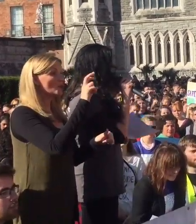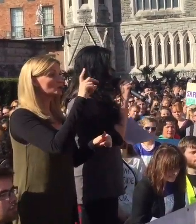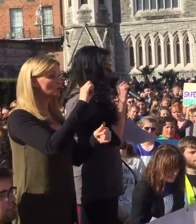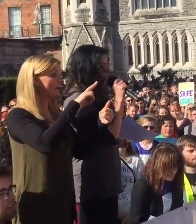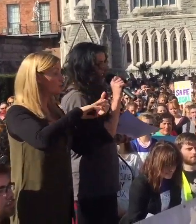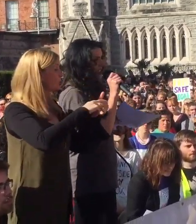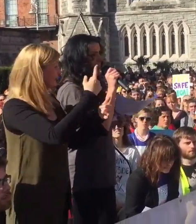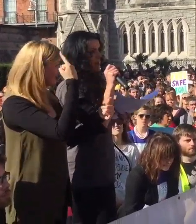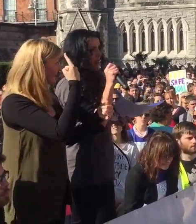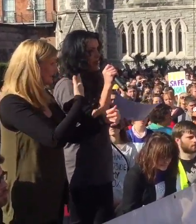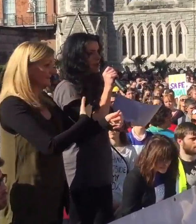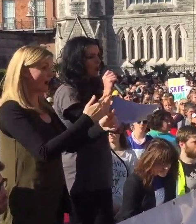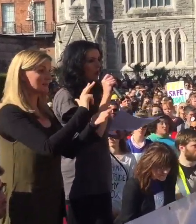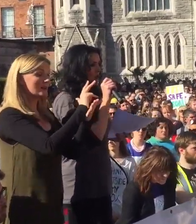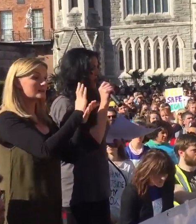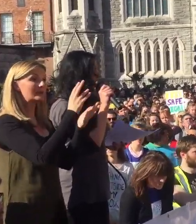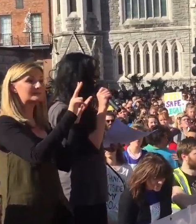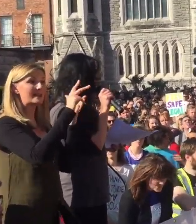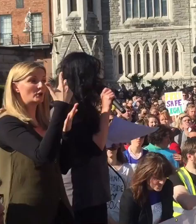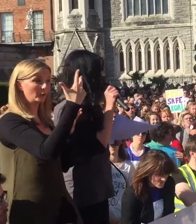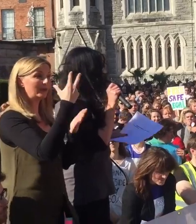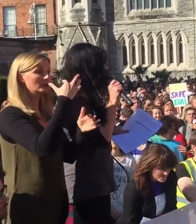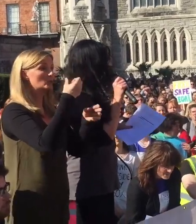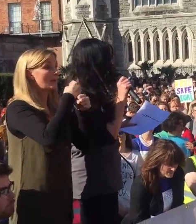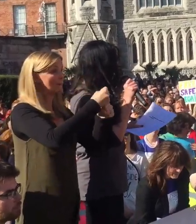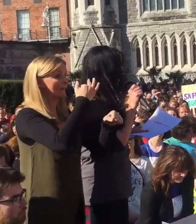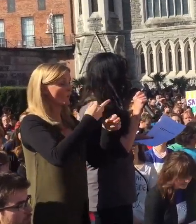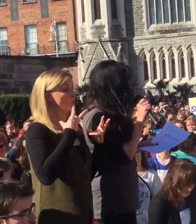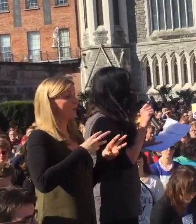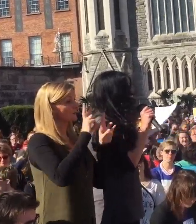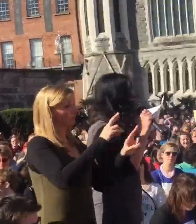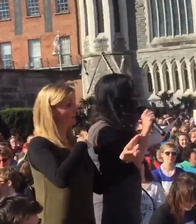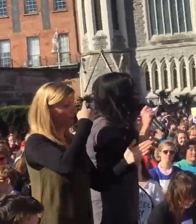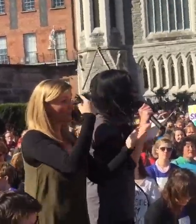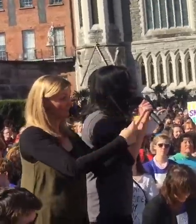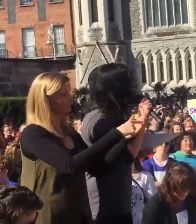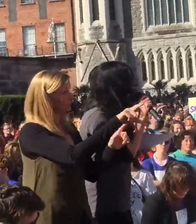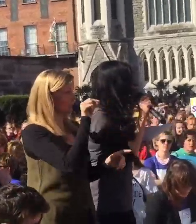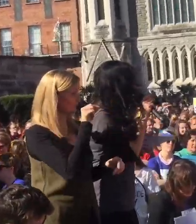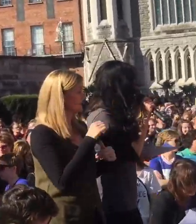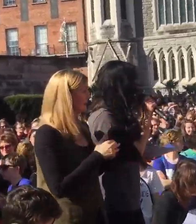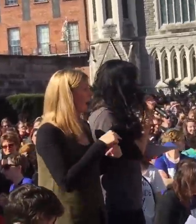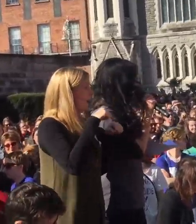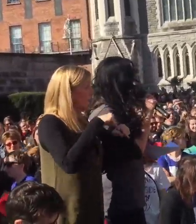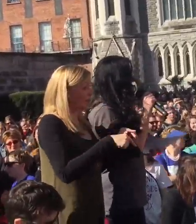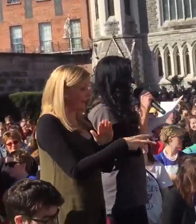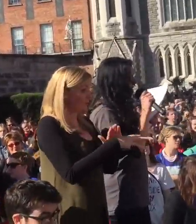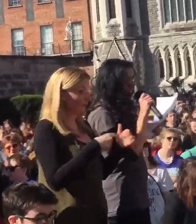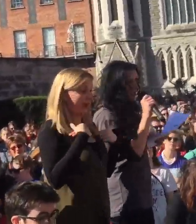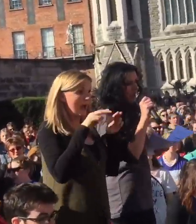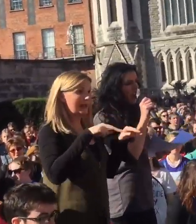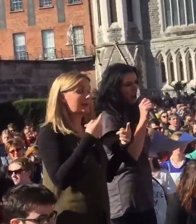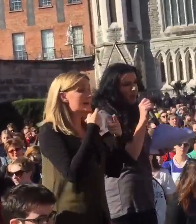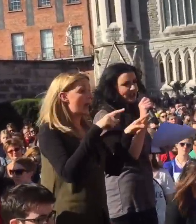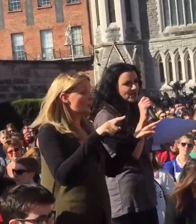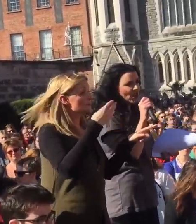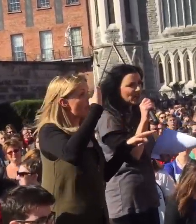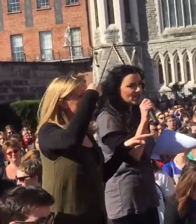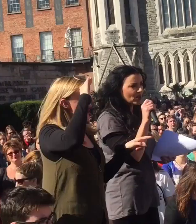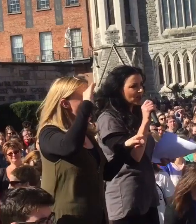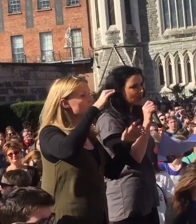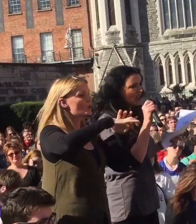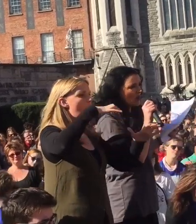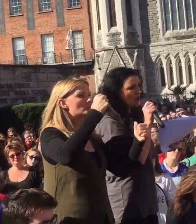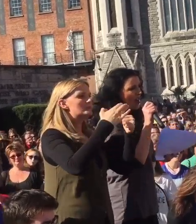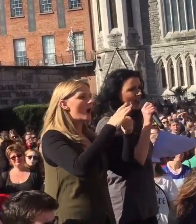in 1983 to campaign for a woman's right to choose. And just this week I can announce that the Irish Congress of